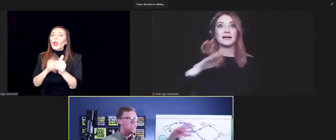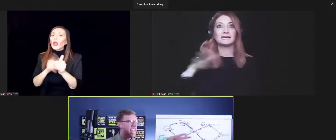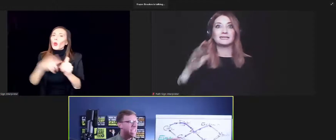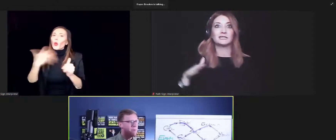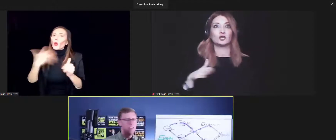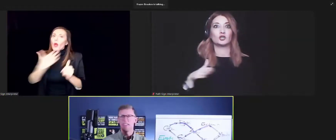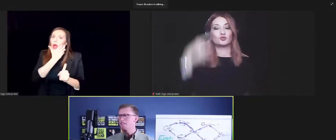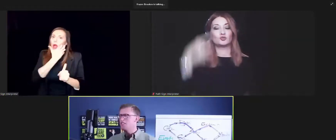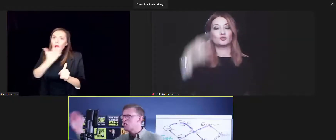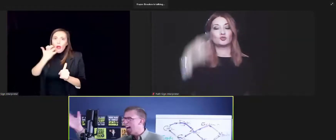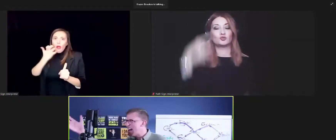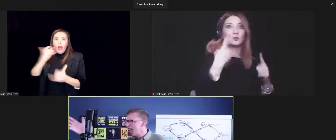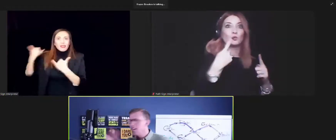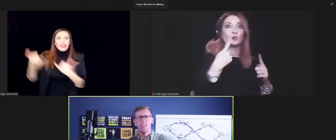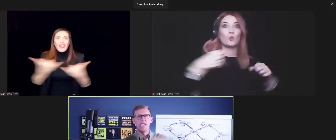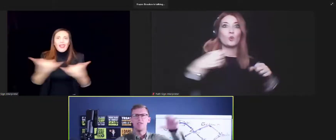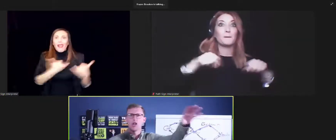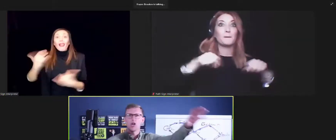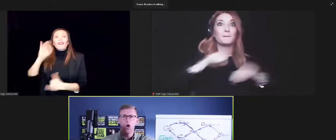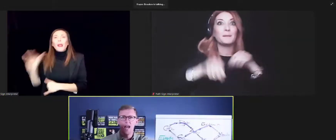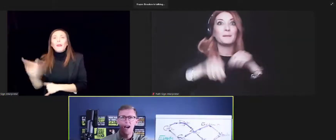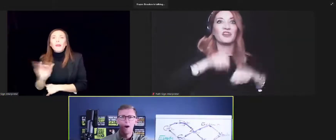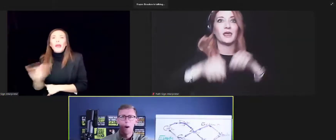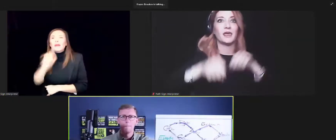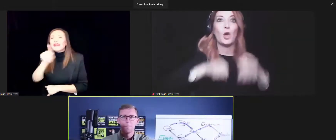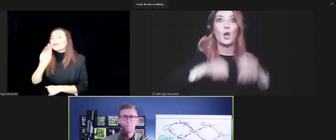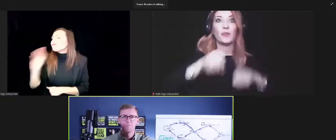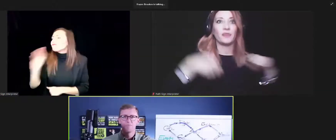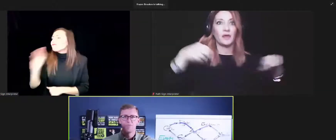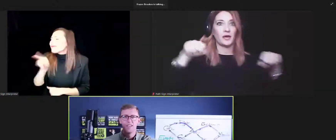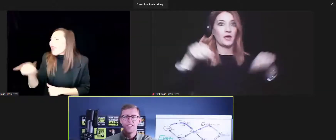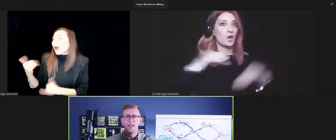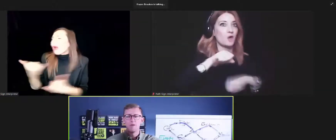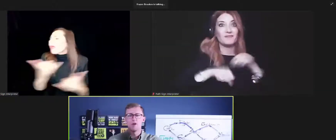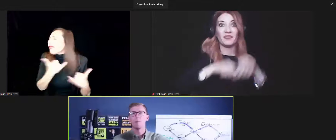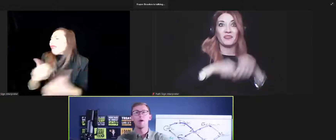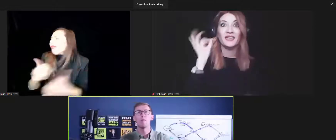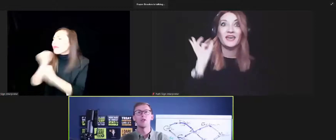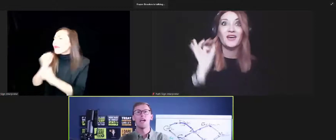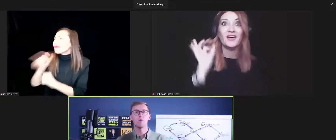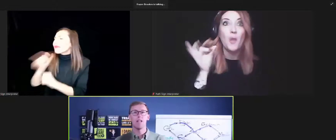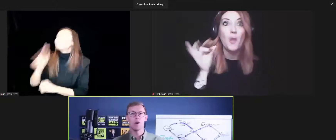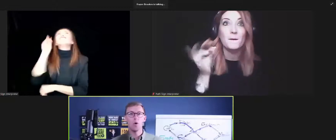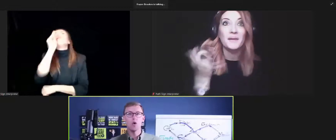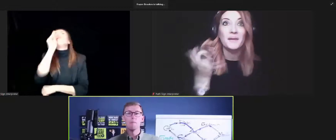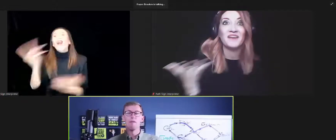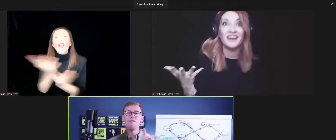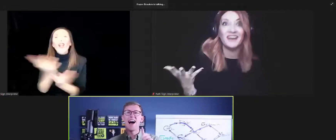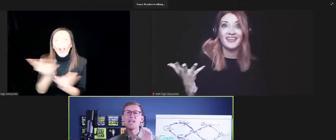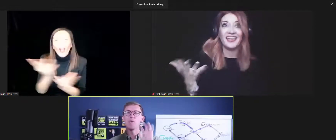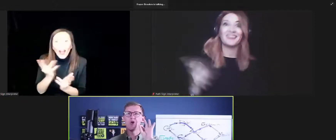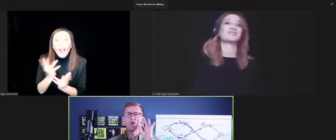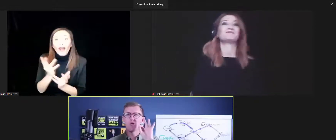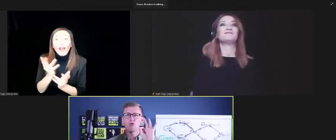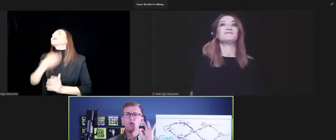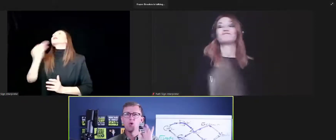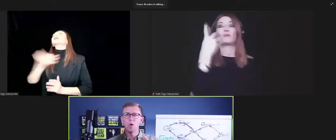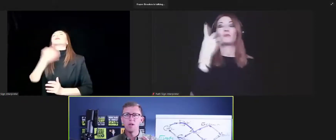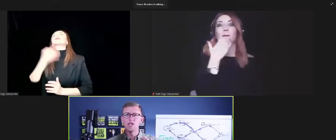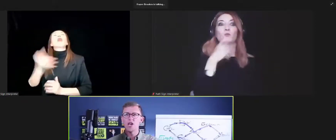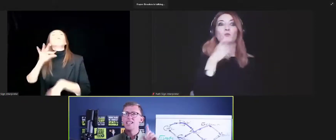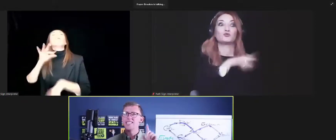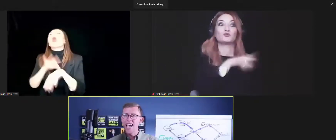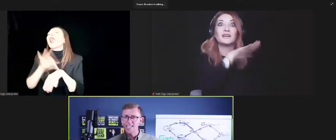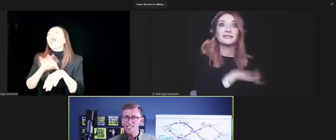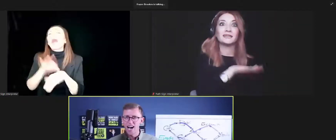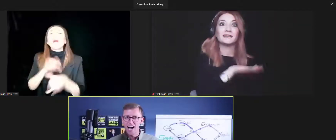the name. They'll give you the size. They'll give you the color. You've got to become obsessed with that goal. But finding what your true goal